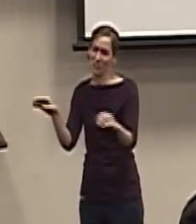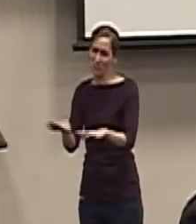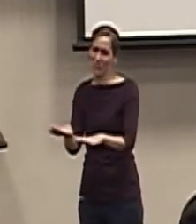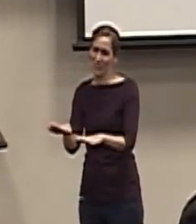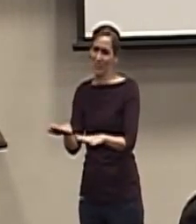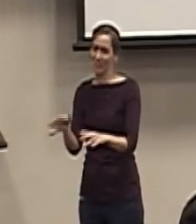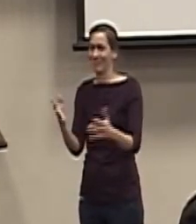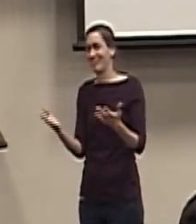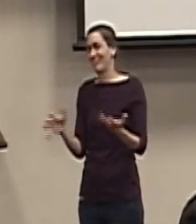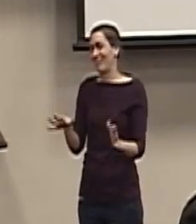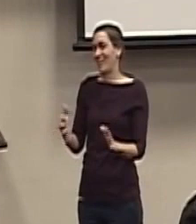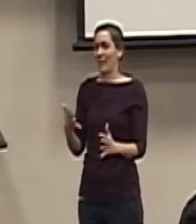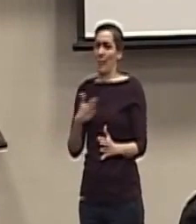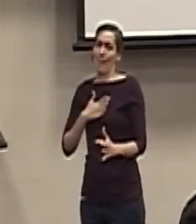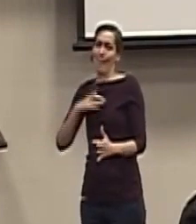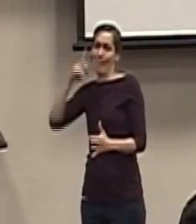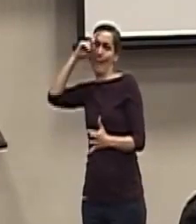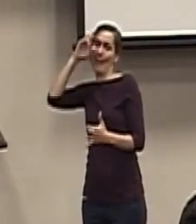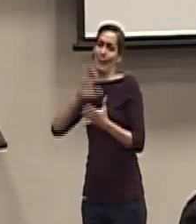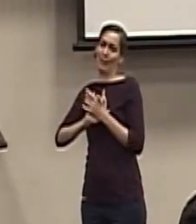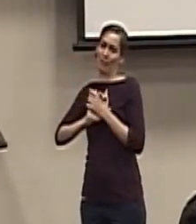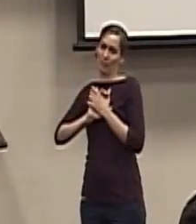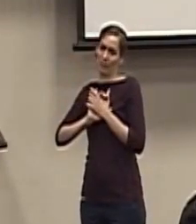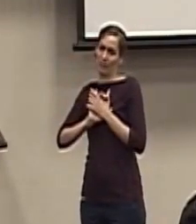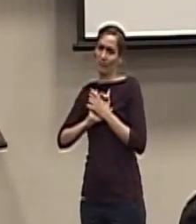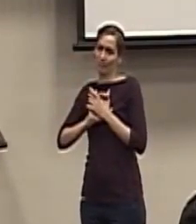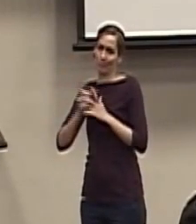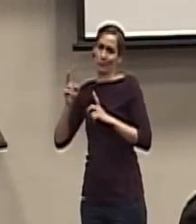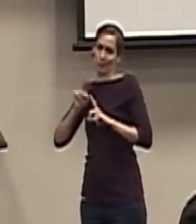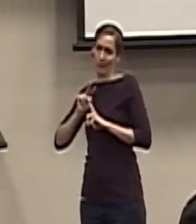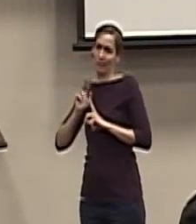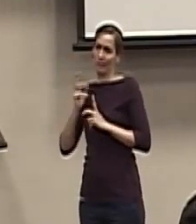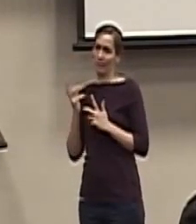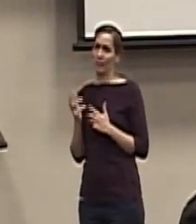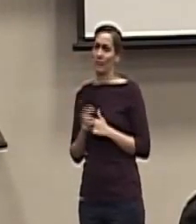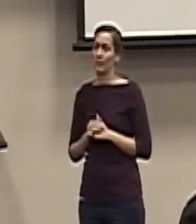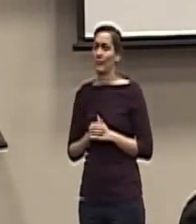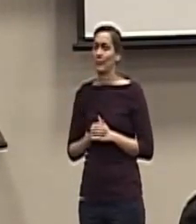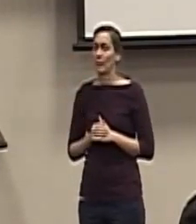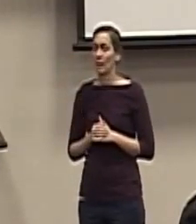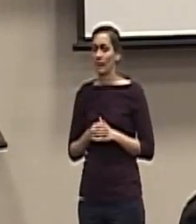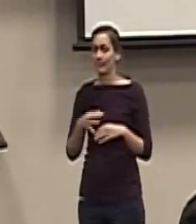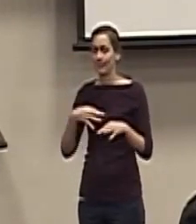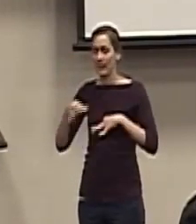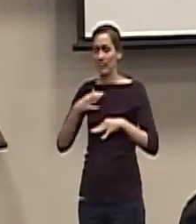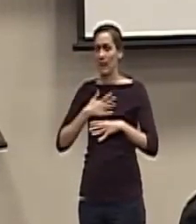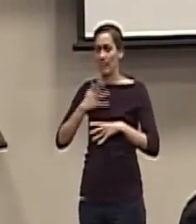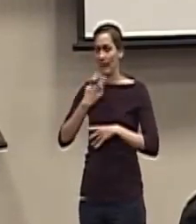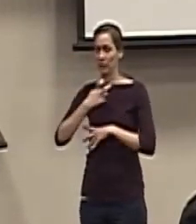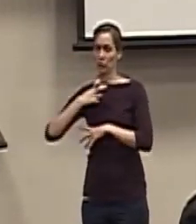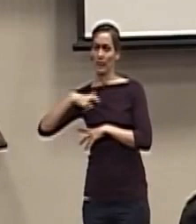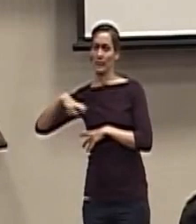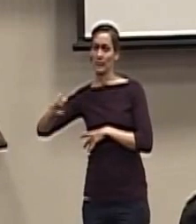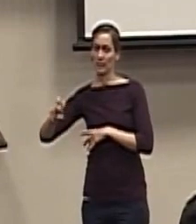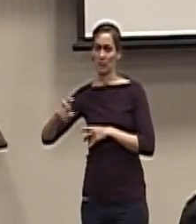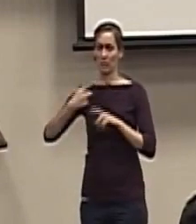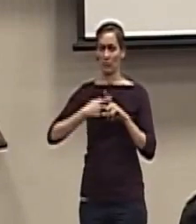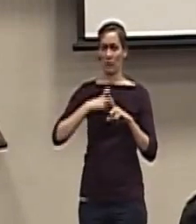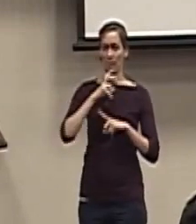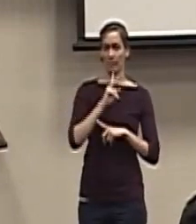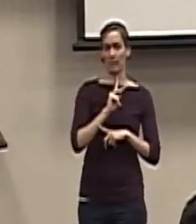Or so I believed. Let me tell you a quick story about my transition from Knoxville, Tennessee to Cushing,